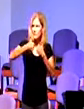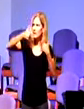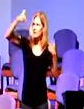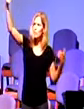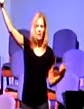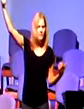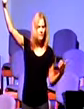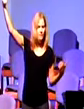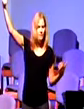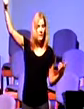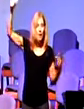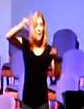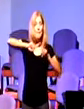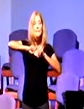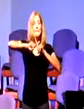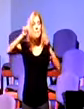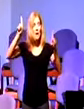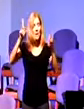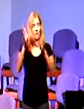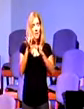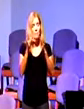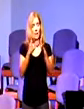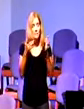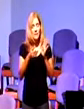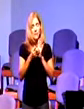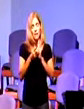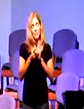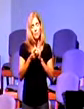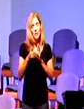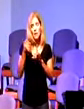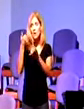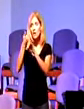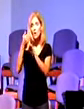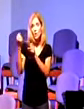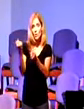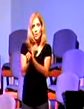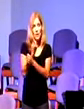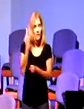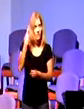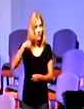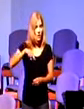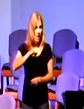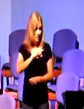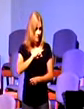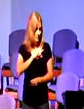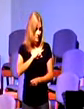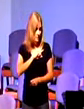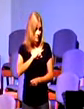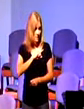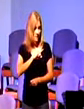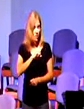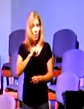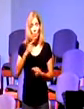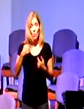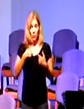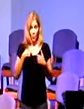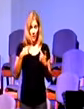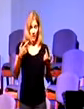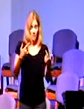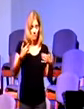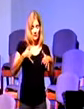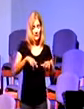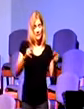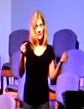from God, but the Bible says God demonstrated His own love for us in this way, that while we were